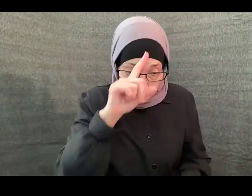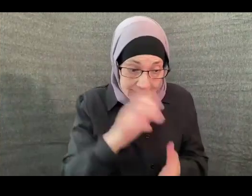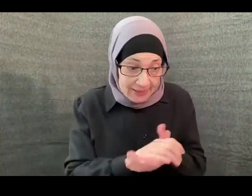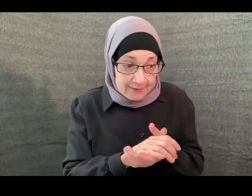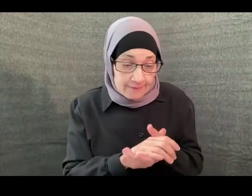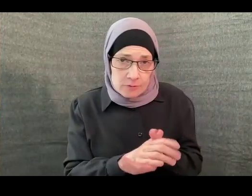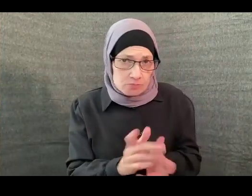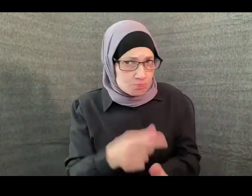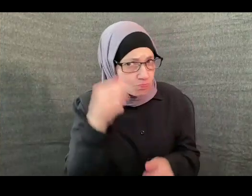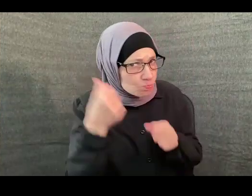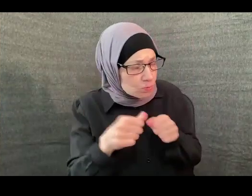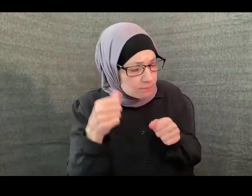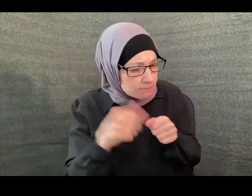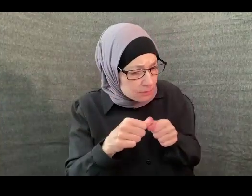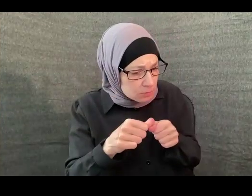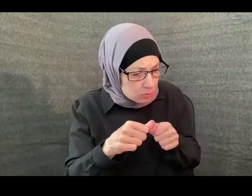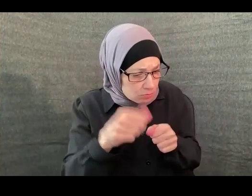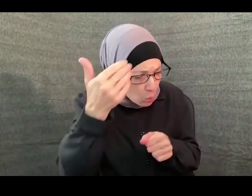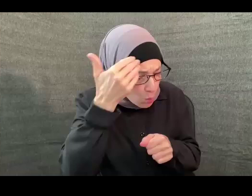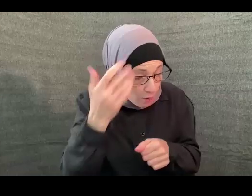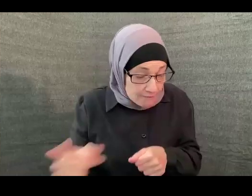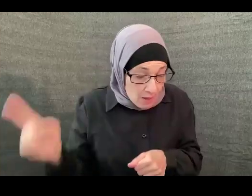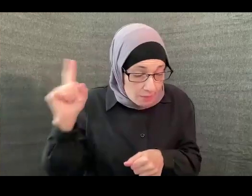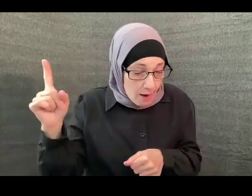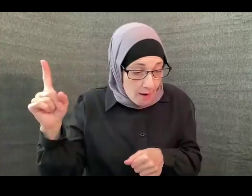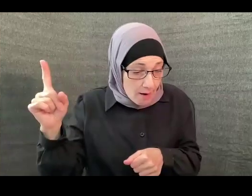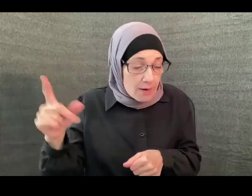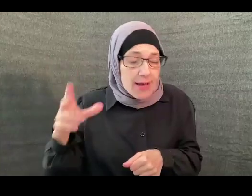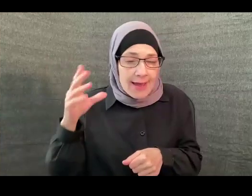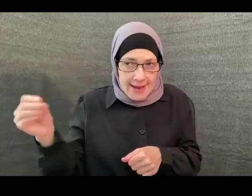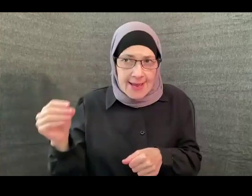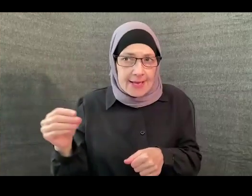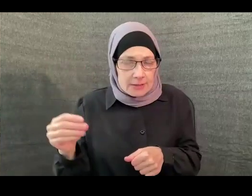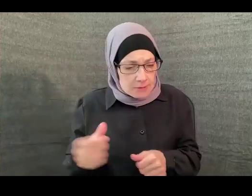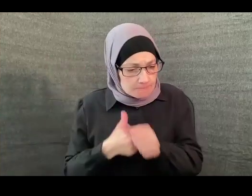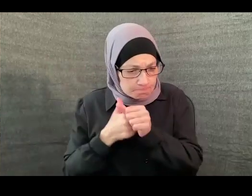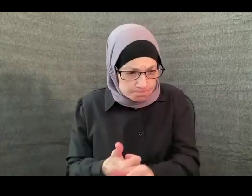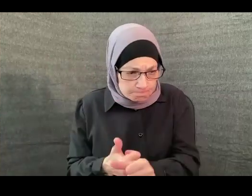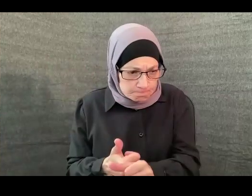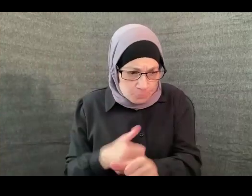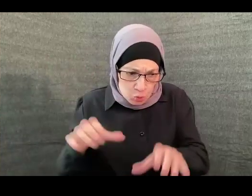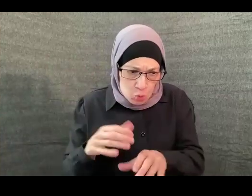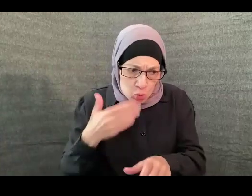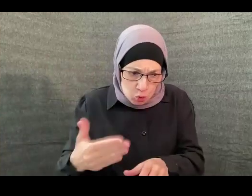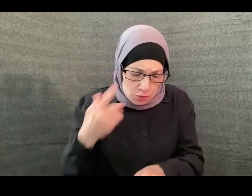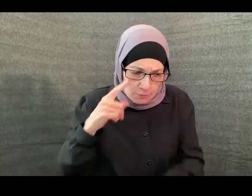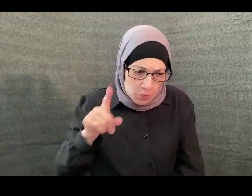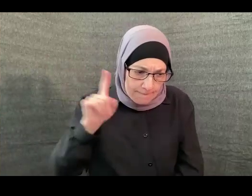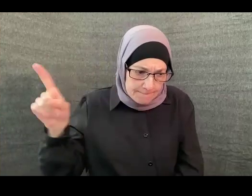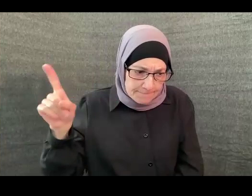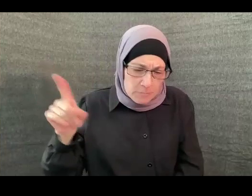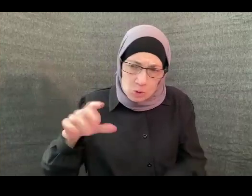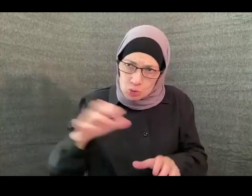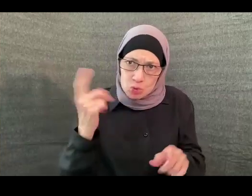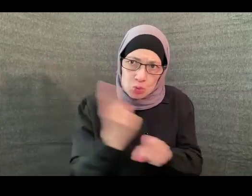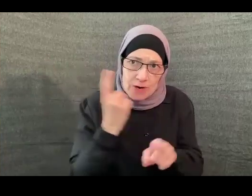be mindful of Allah and be dutiful unto Him, and let every person look to what